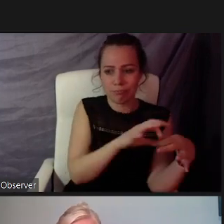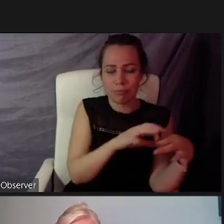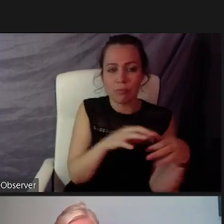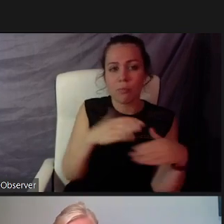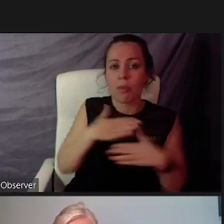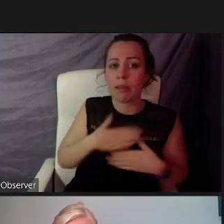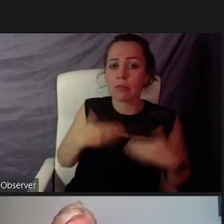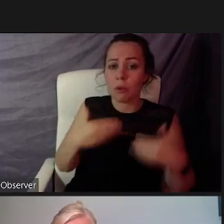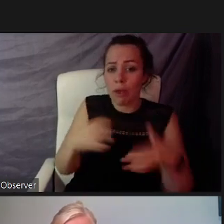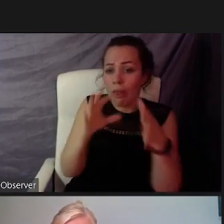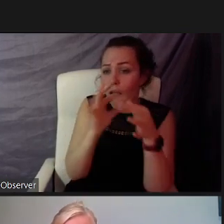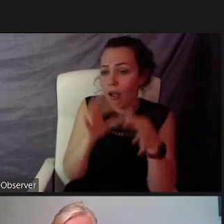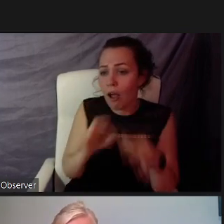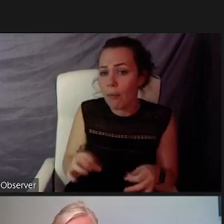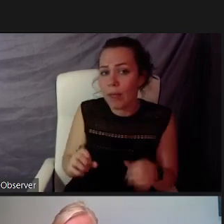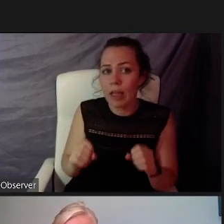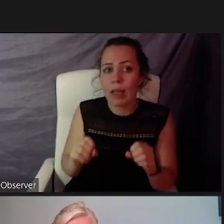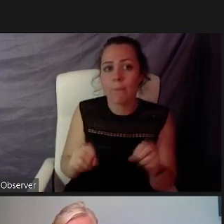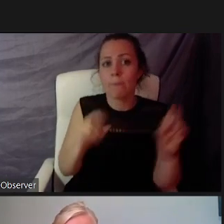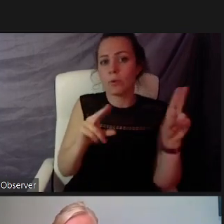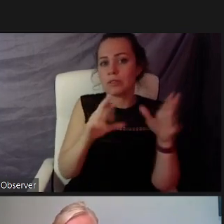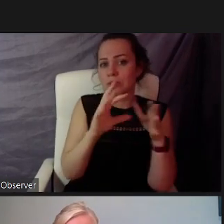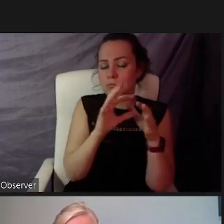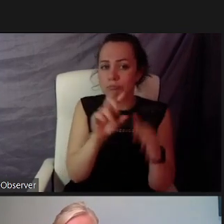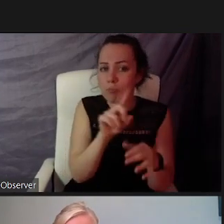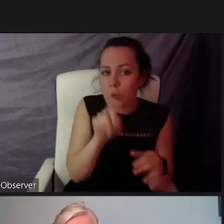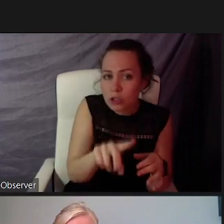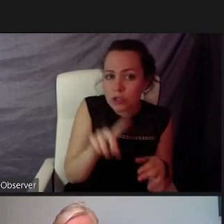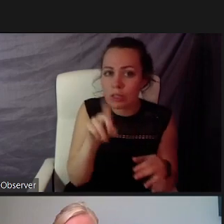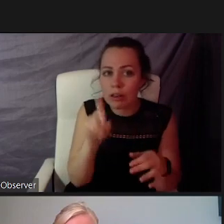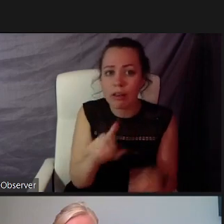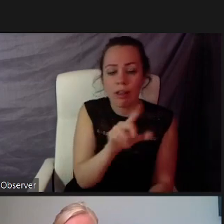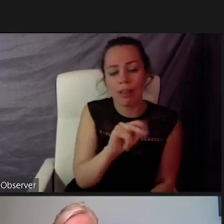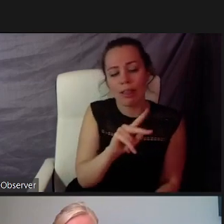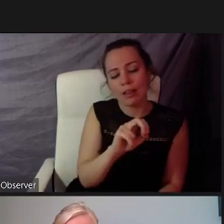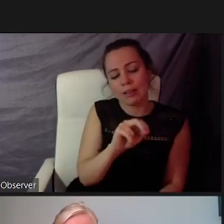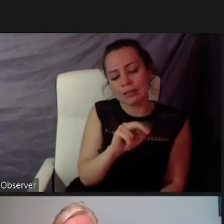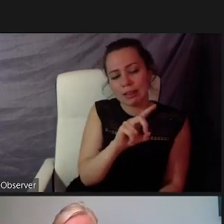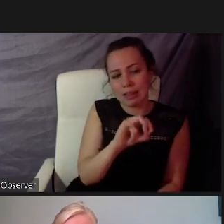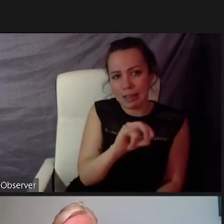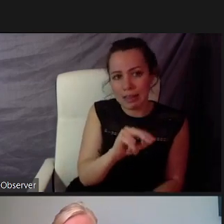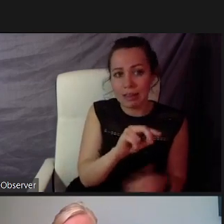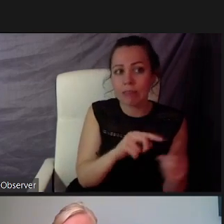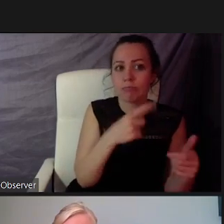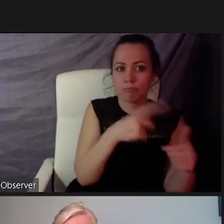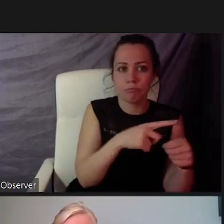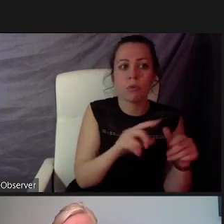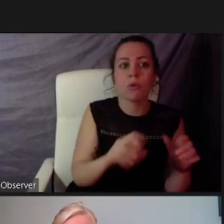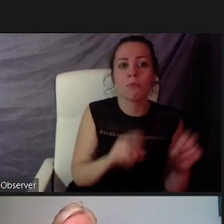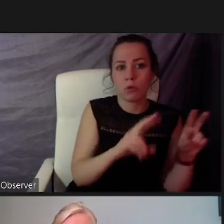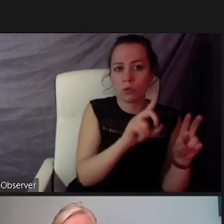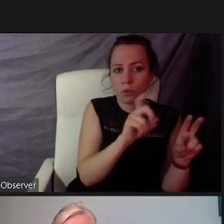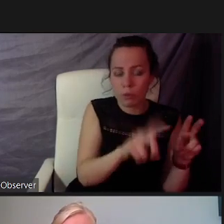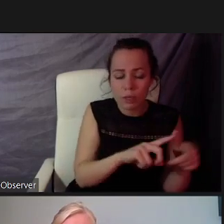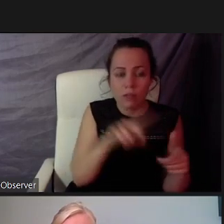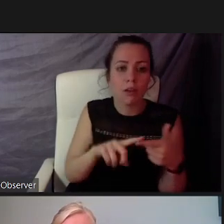send in your question as comment on Facebook and LinkedIn. And on Twitter, you can tweet and use hashtag AskWHO.